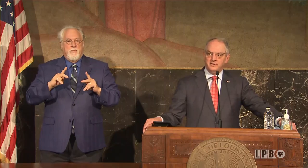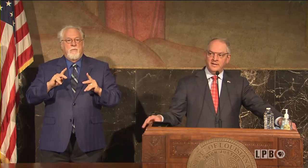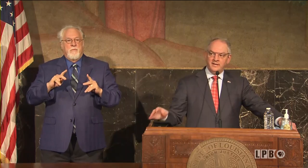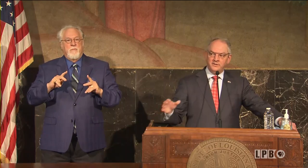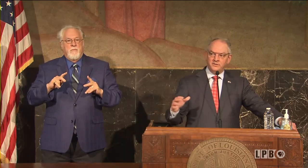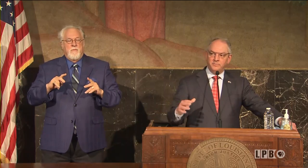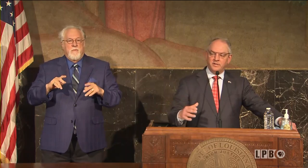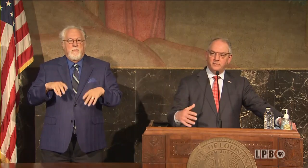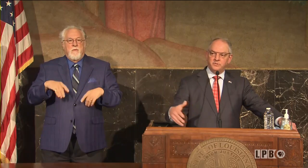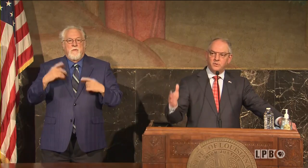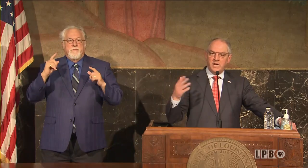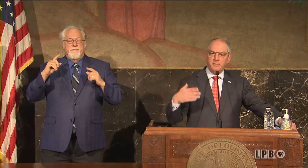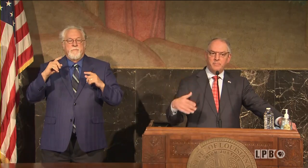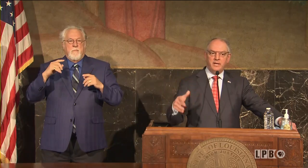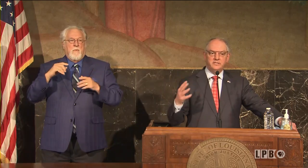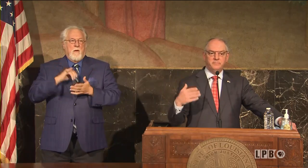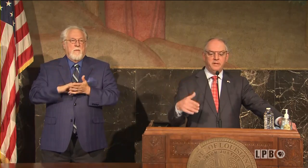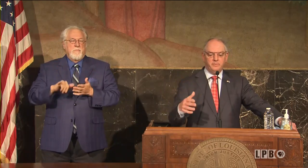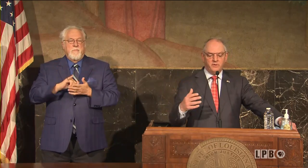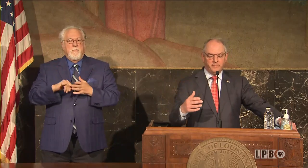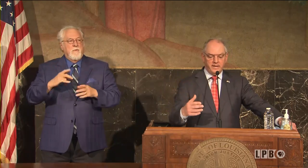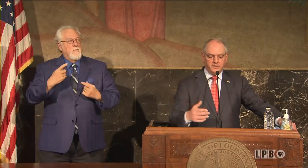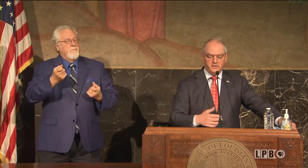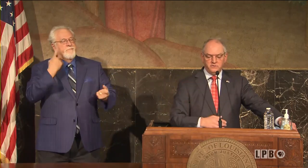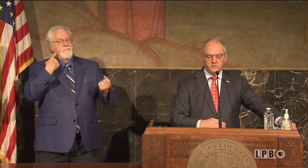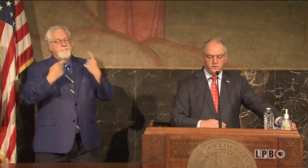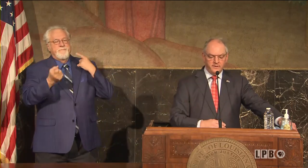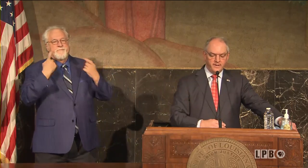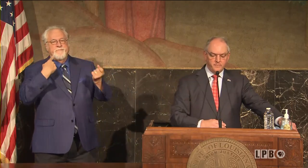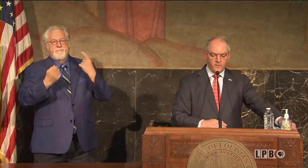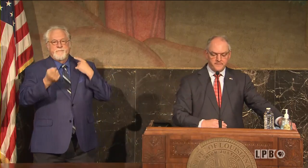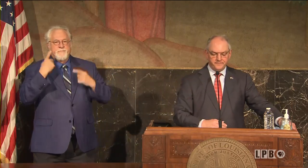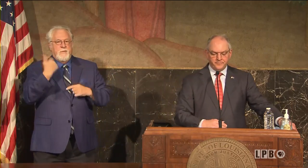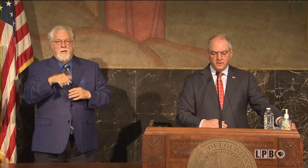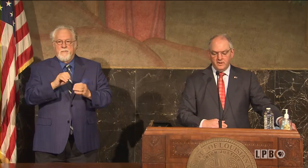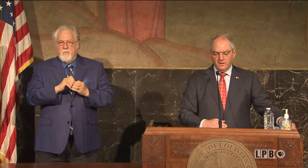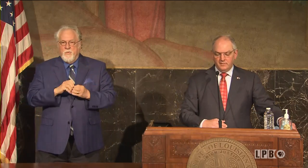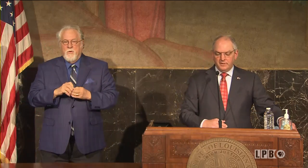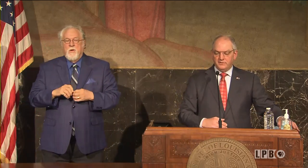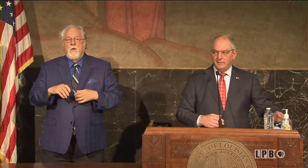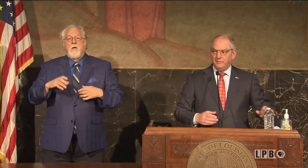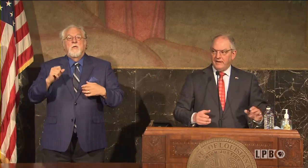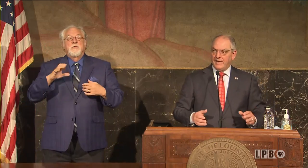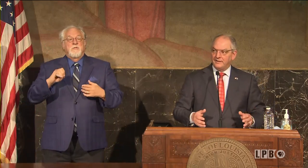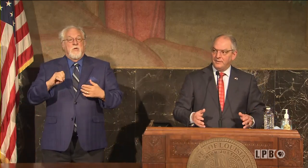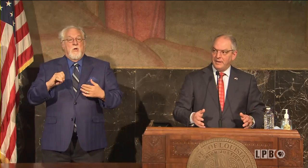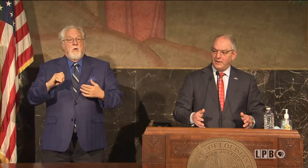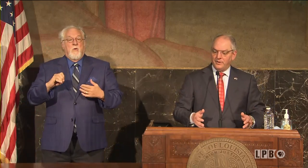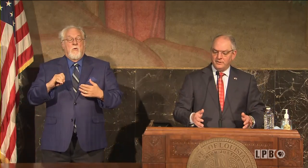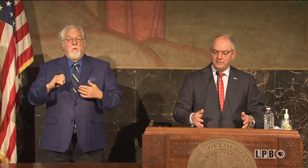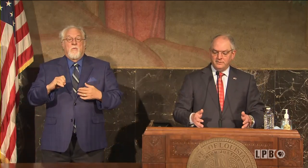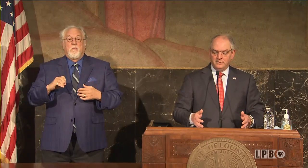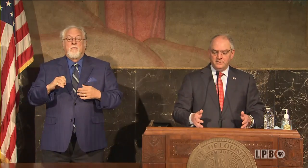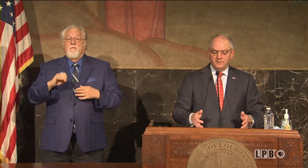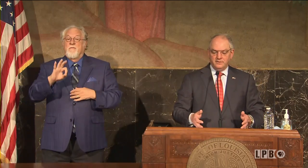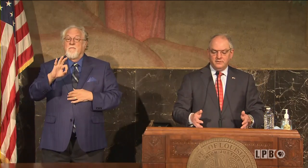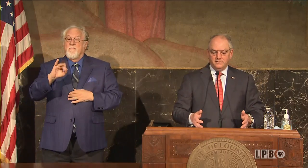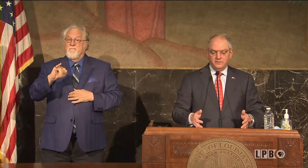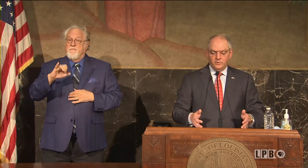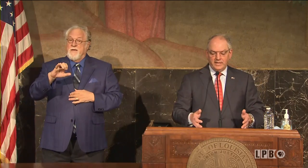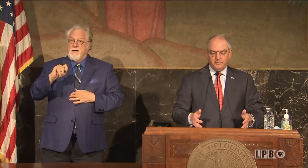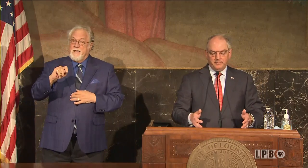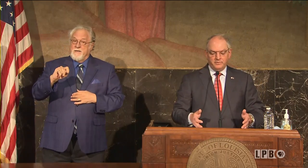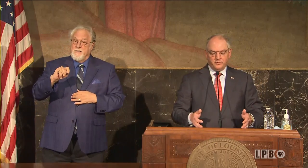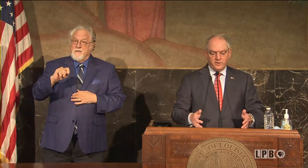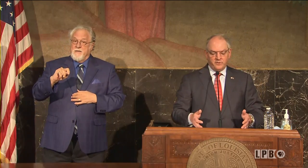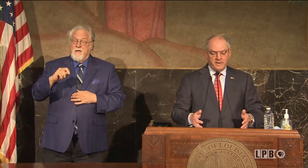risk that it just becomes so commonplace that people aren't paying attention to it anymore. But the simple fact of the matter is,